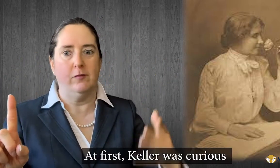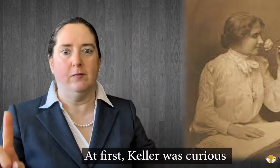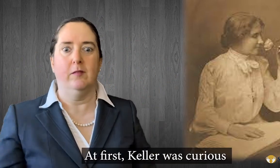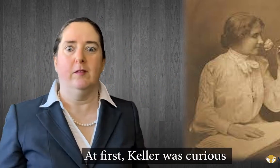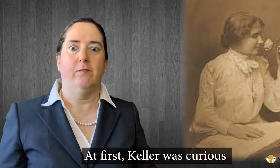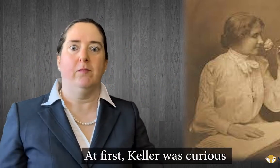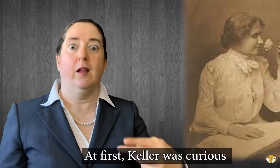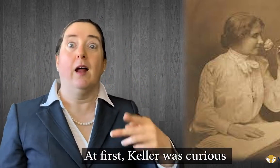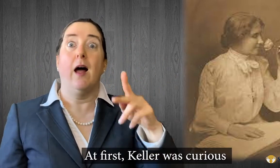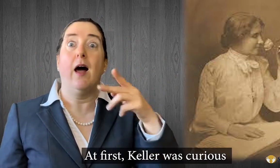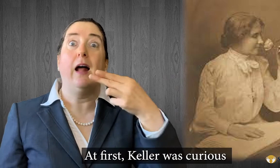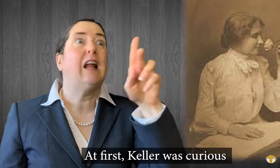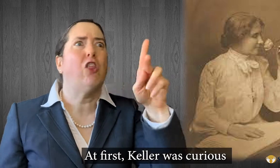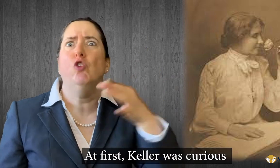At first, Keller was curious.